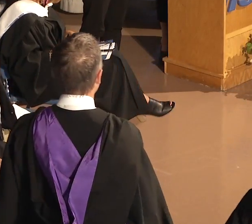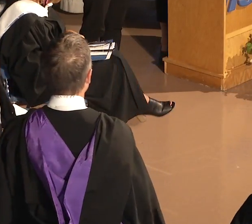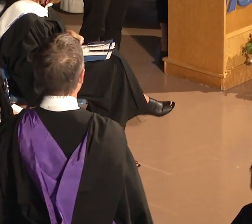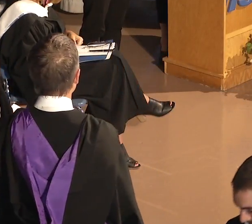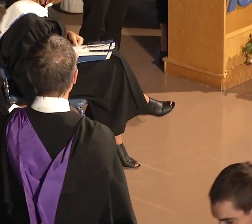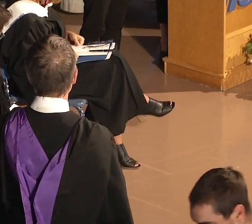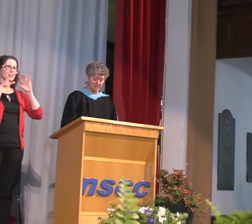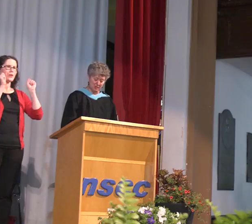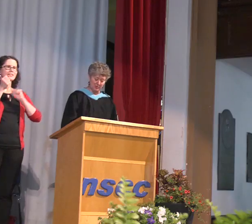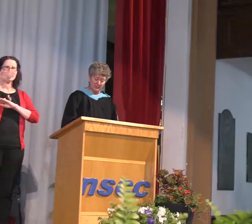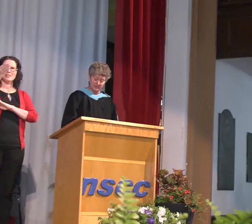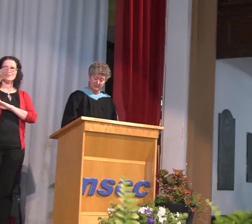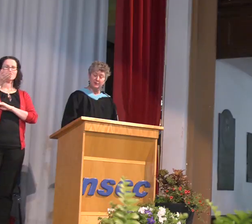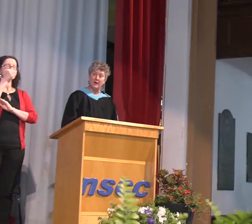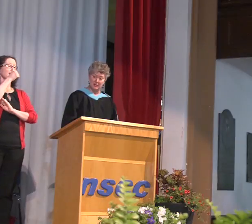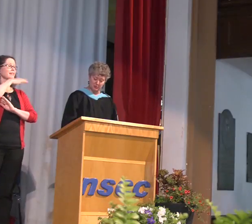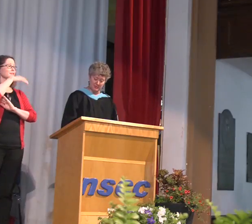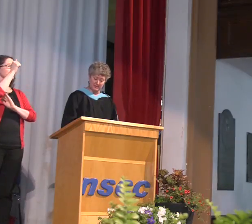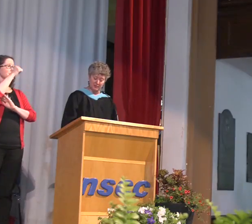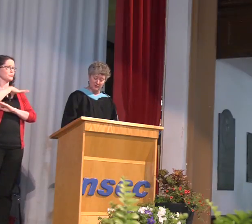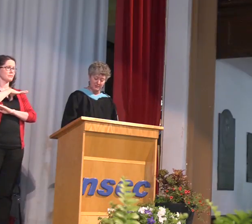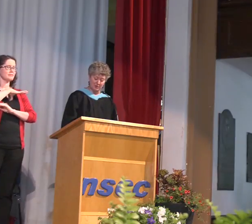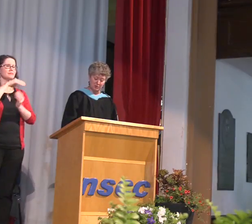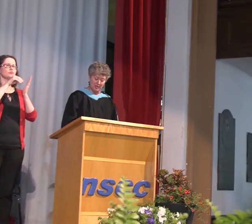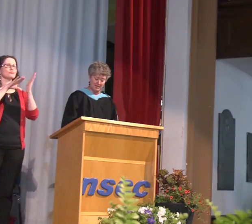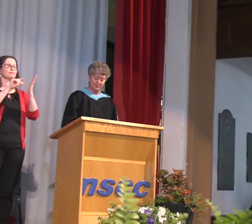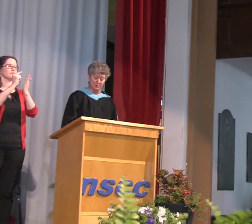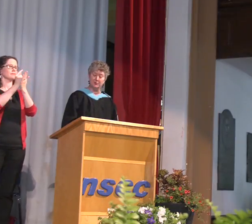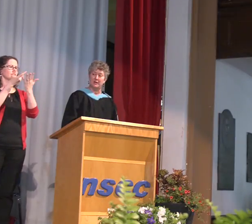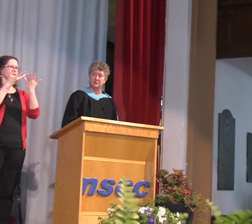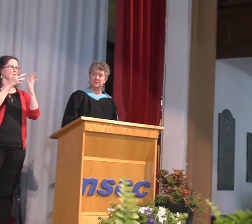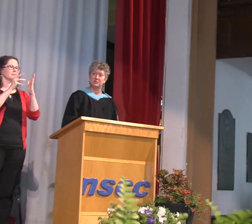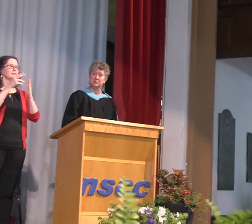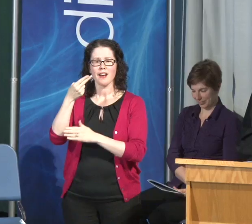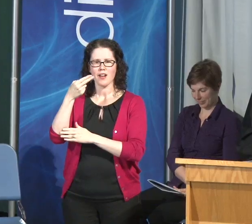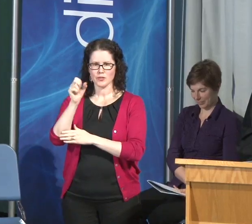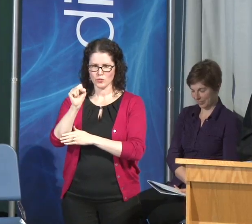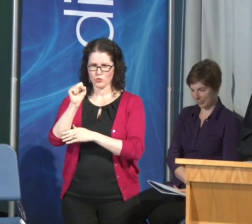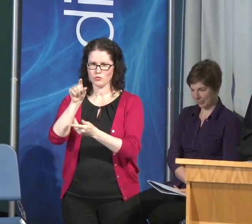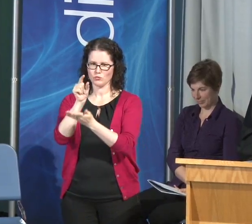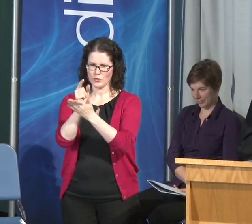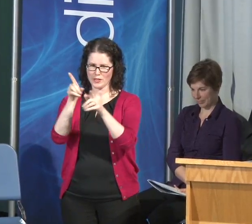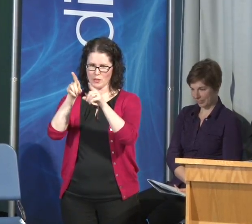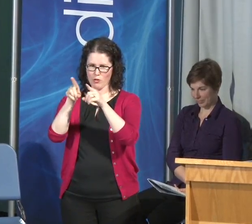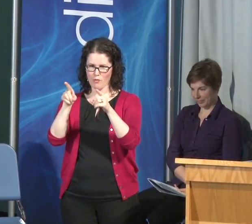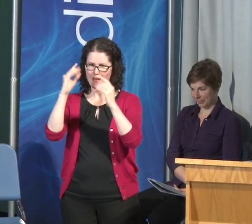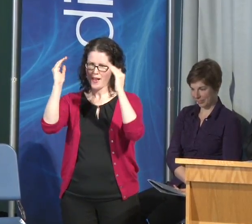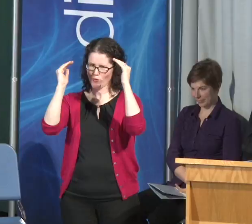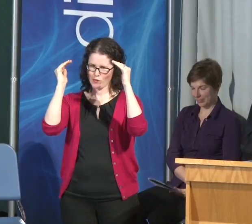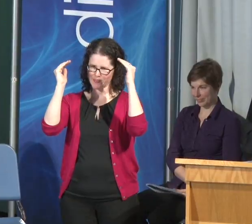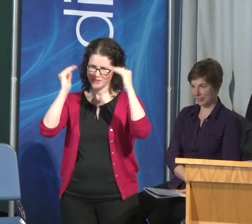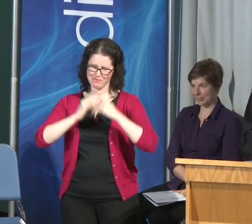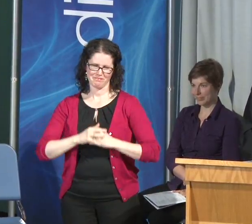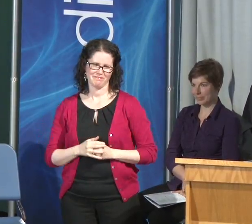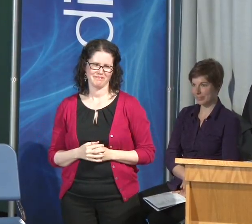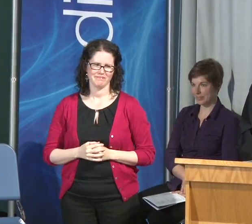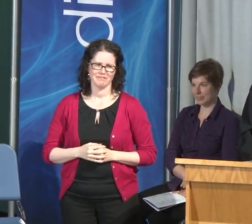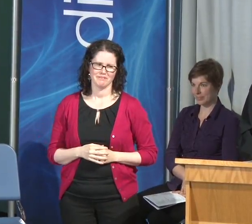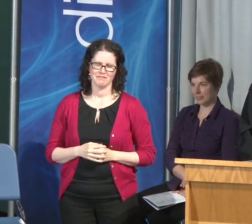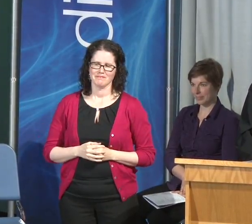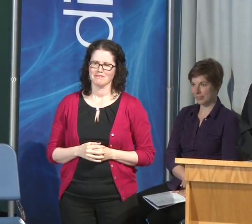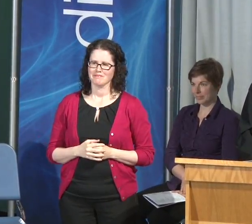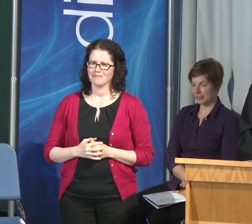Mr. President, ladies and gentlemen, the graduates in the Nova Scotia High School Graduation Diploma for Adults.